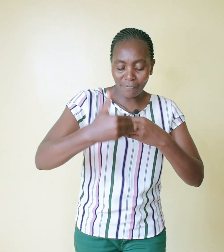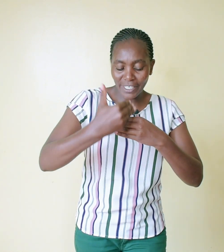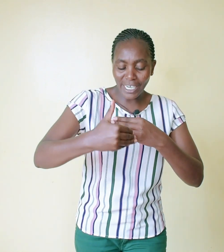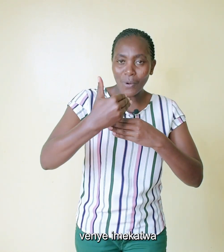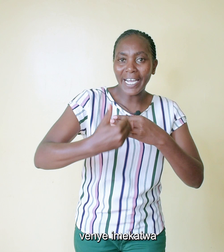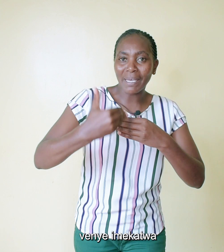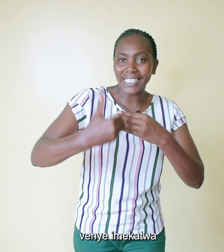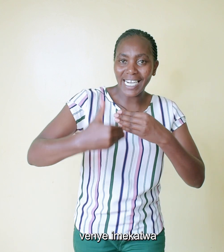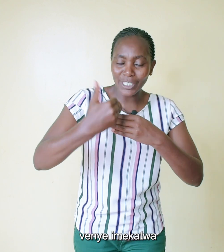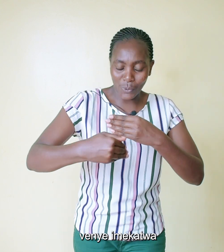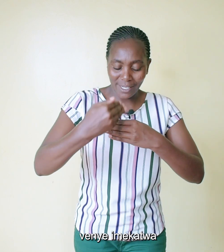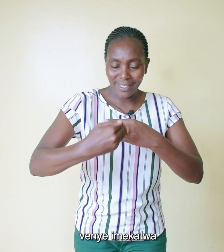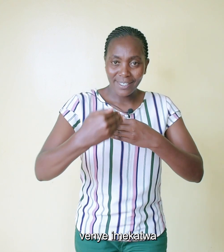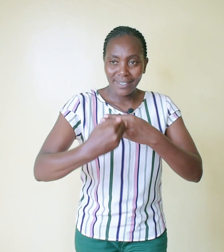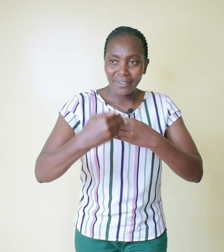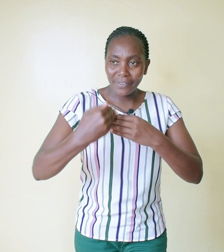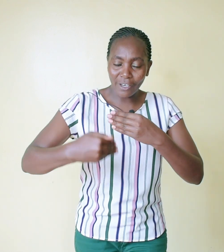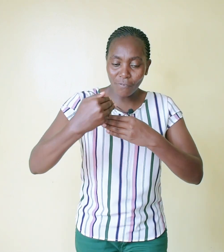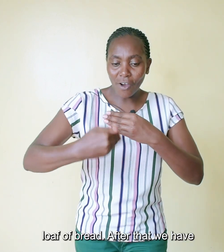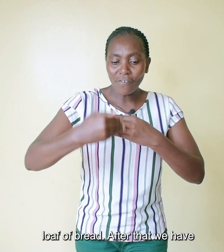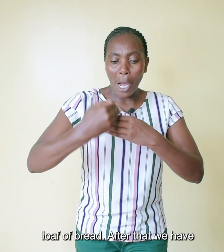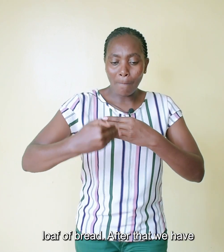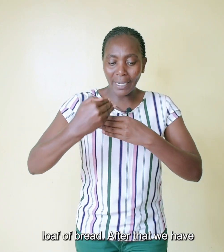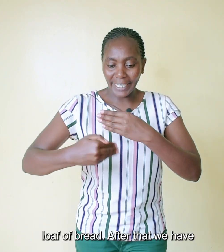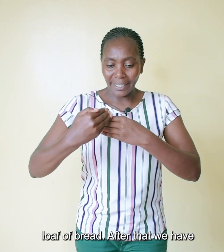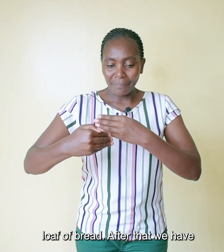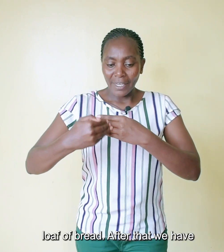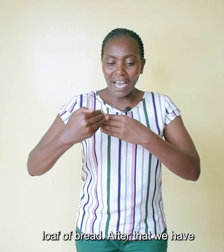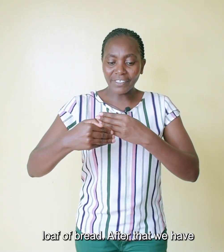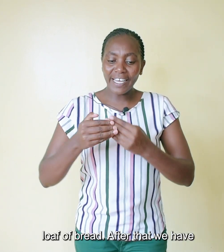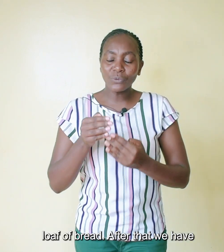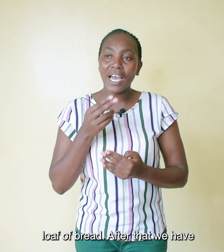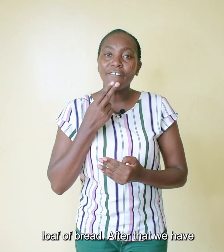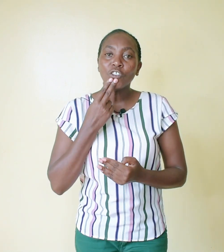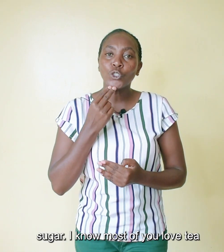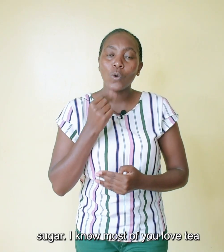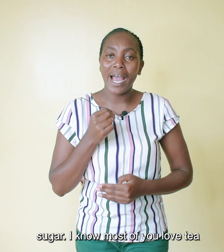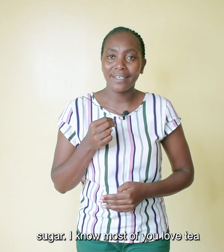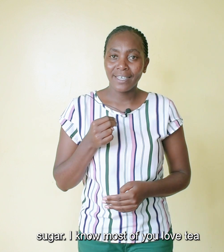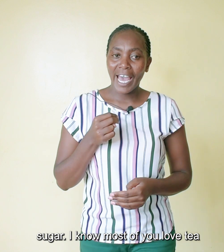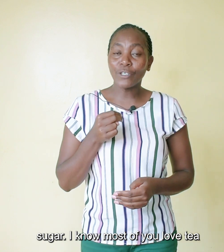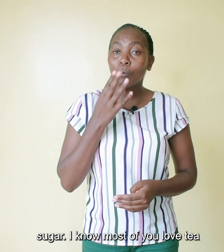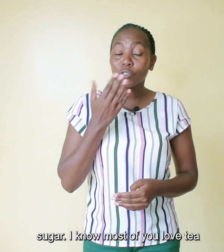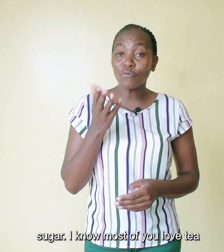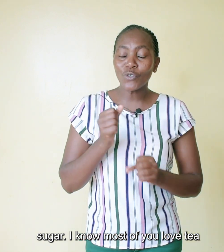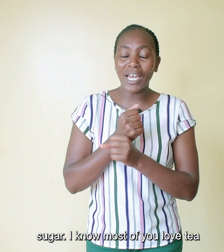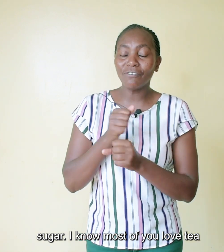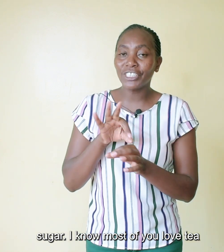Venye inakuanga imekatakatwa. The loaf of bread. After that, we have sugar. I know most of you love